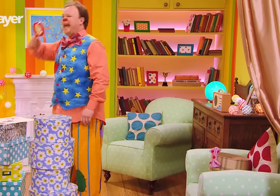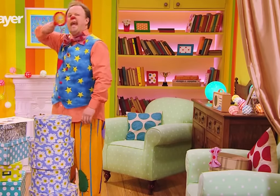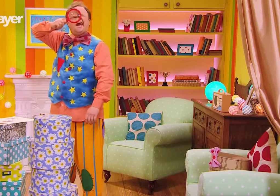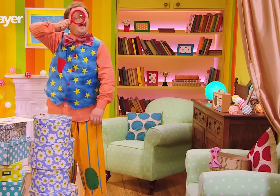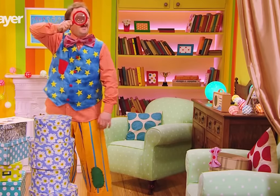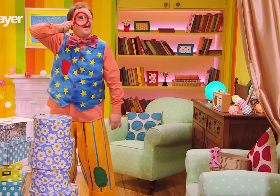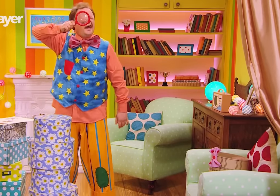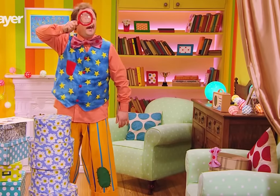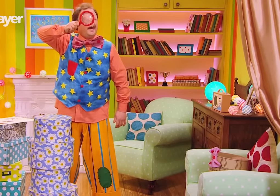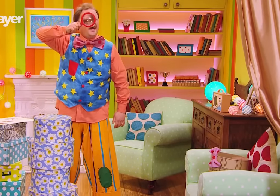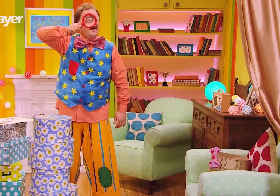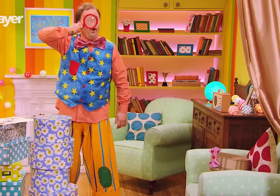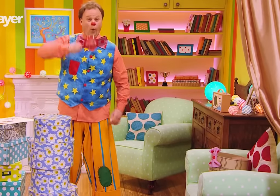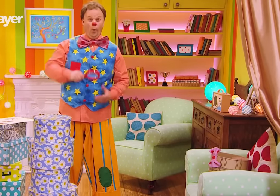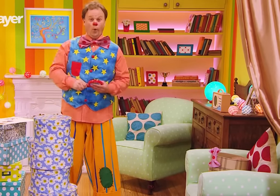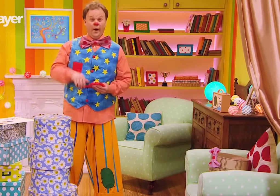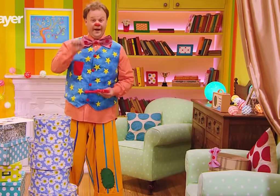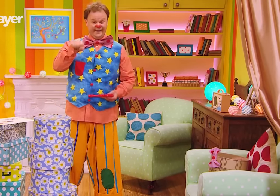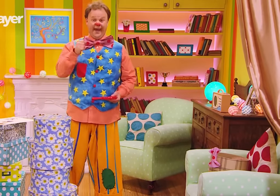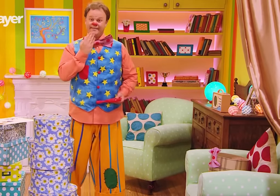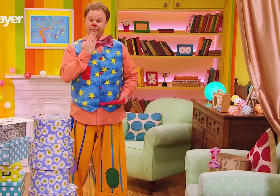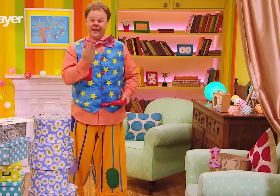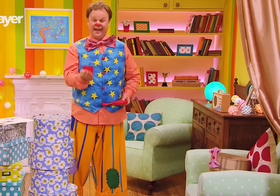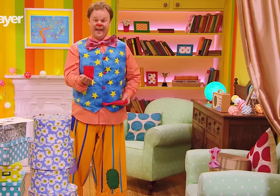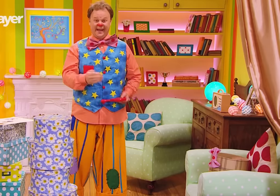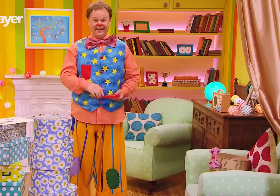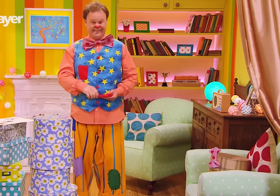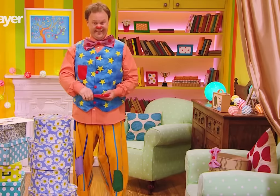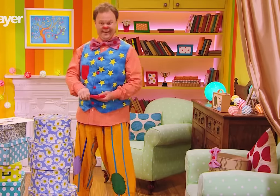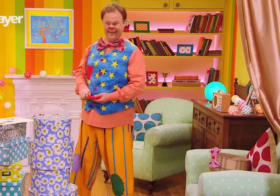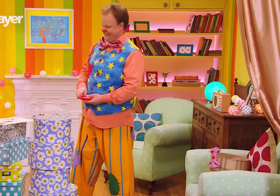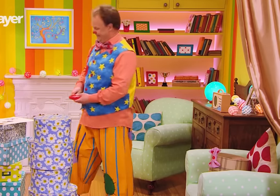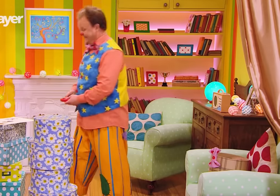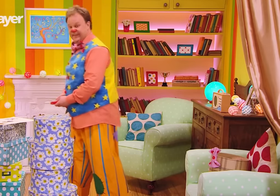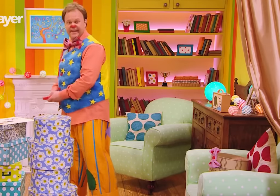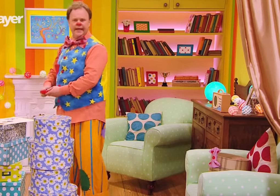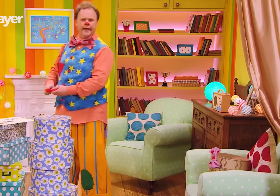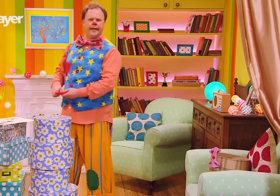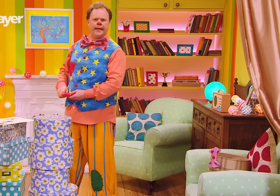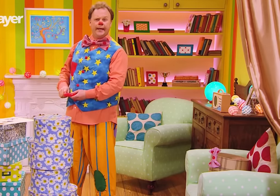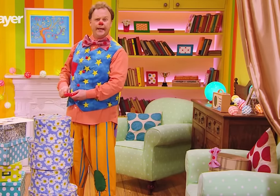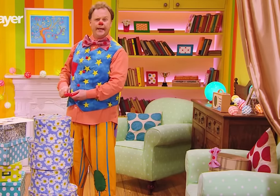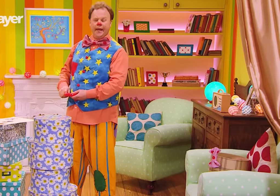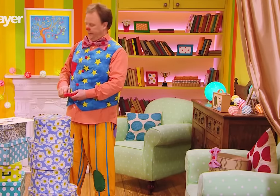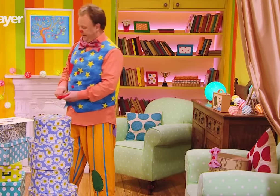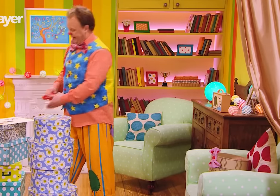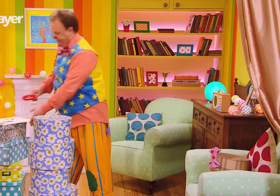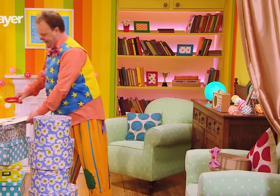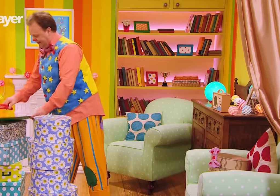to find them, Mr. Tumble? Oh, yes, please. What do your toys look like, Mr. Tumble? Well, here they